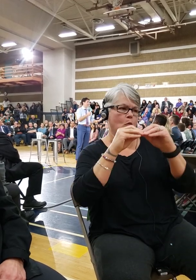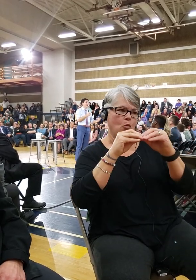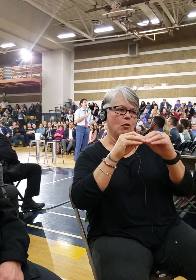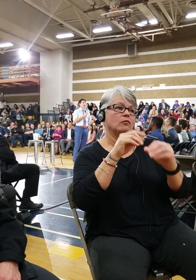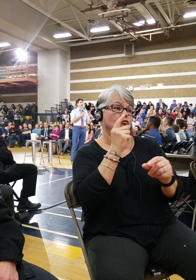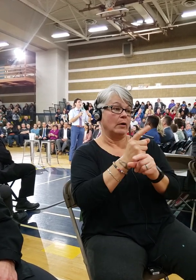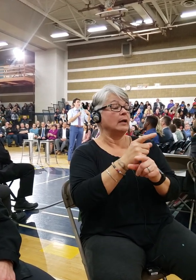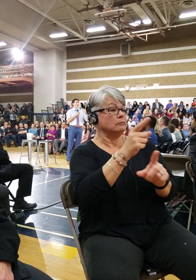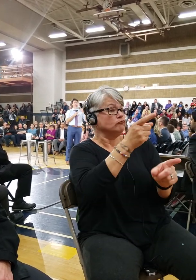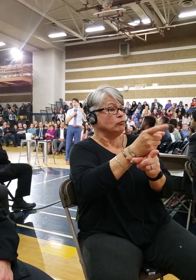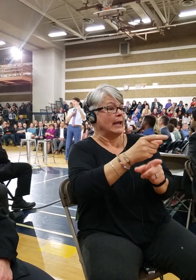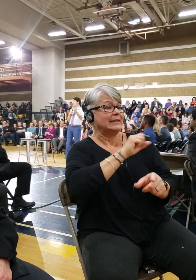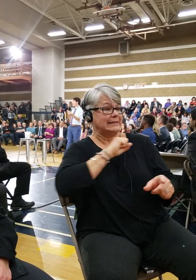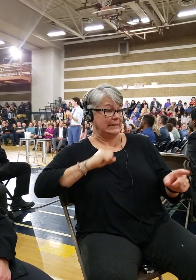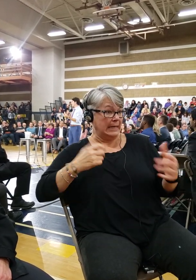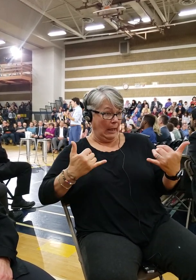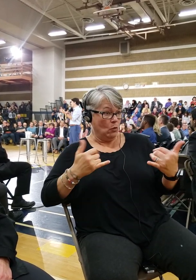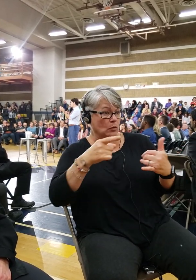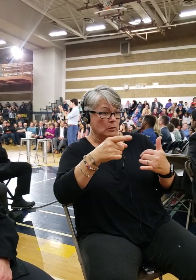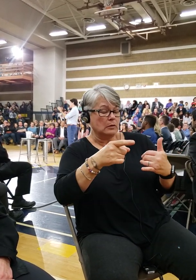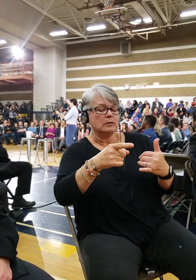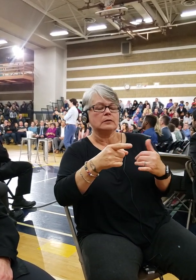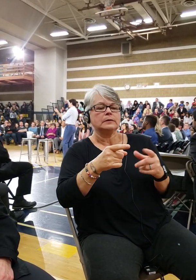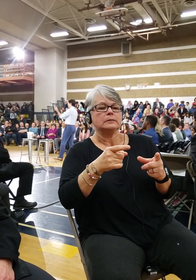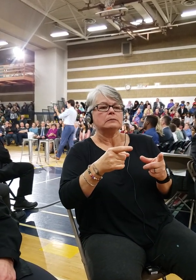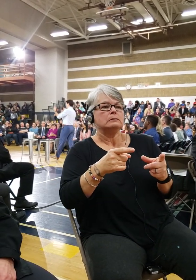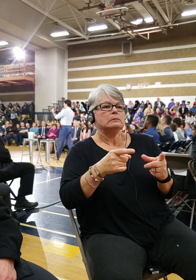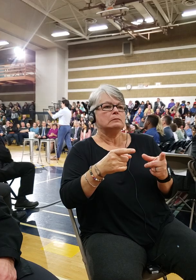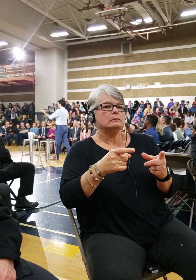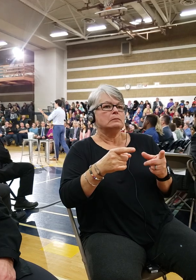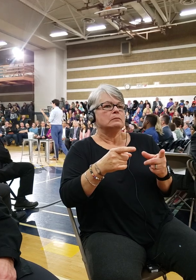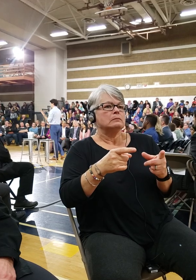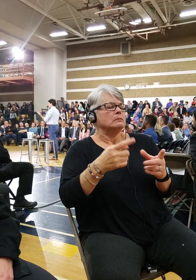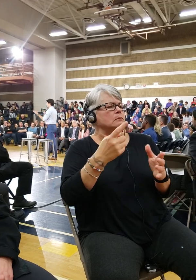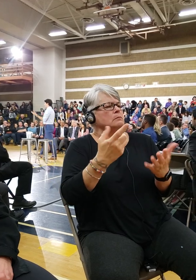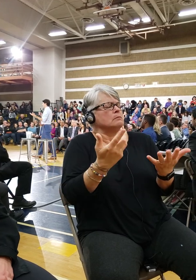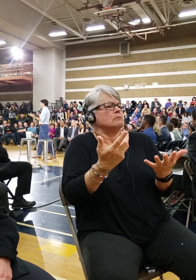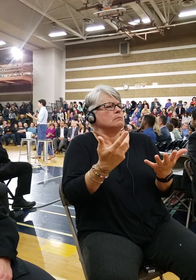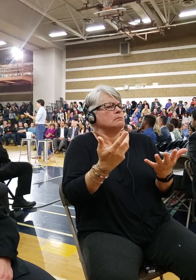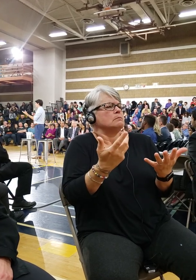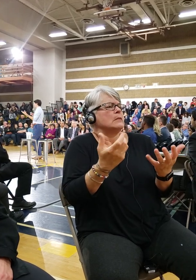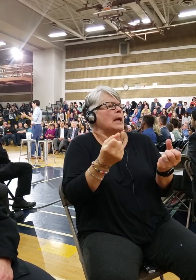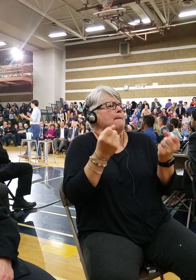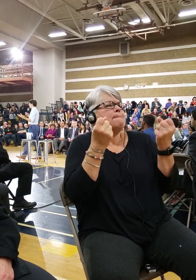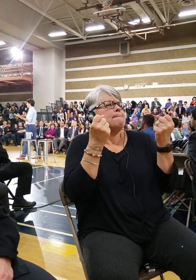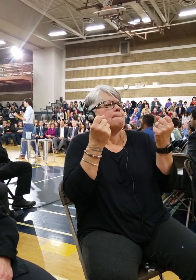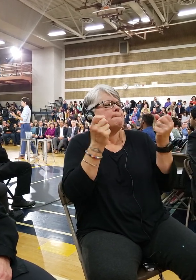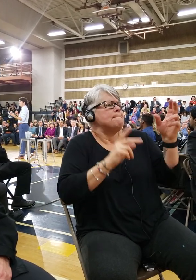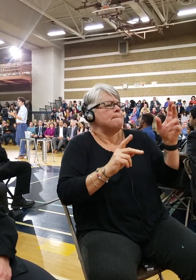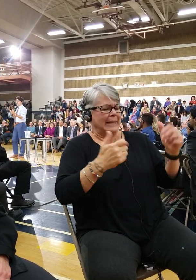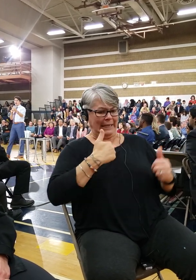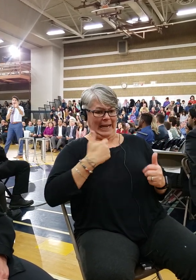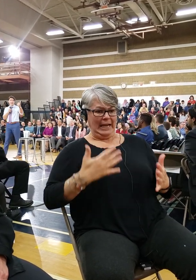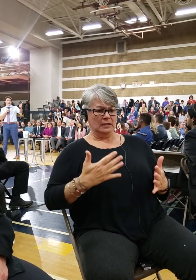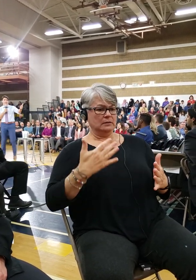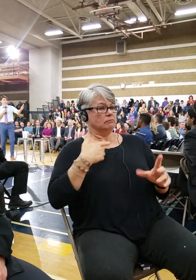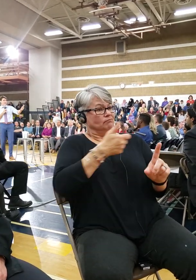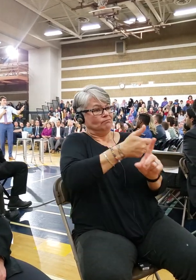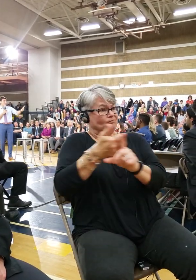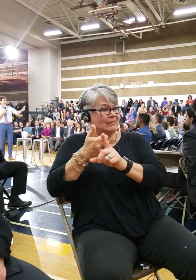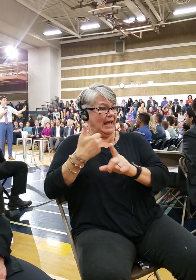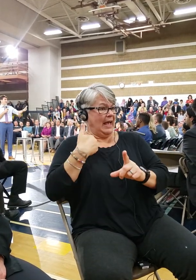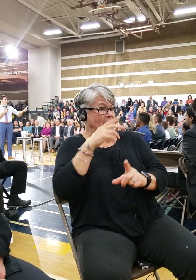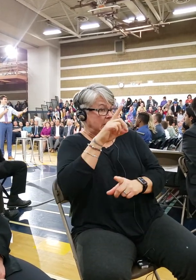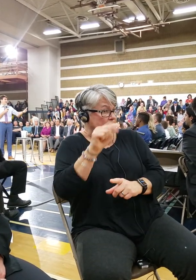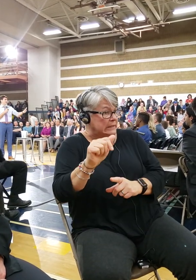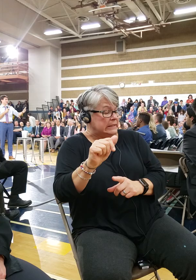the Senate. There are many things that affect Canadians with disabilities that are